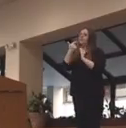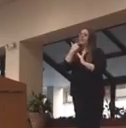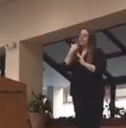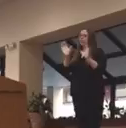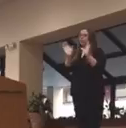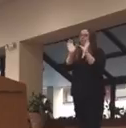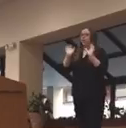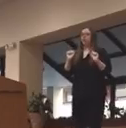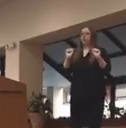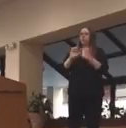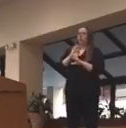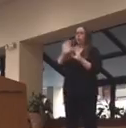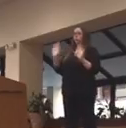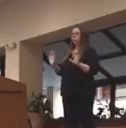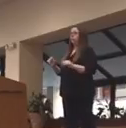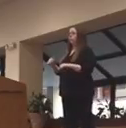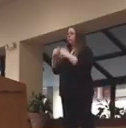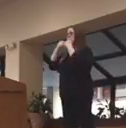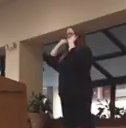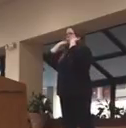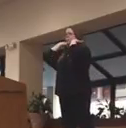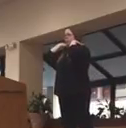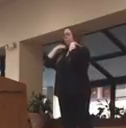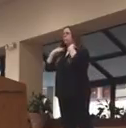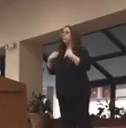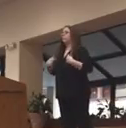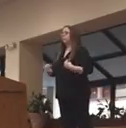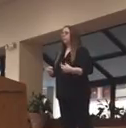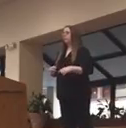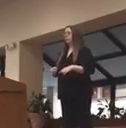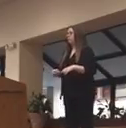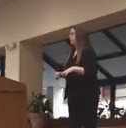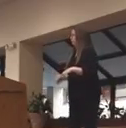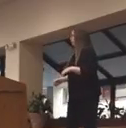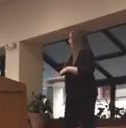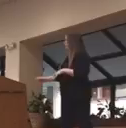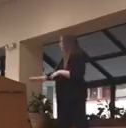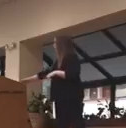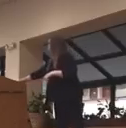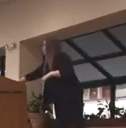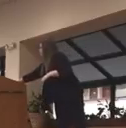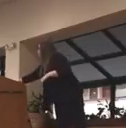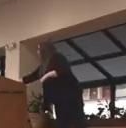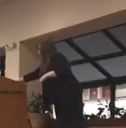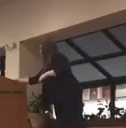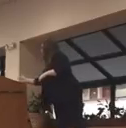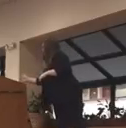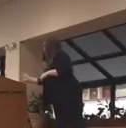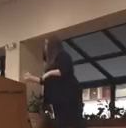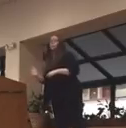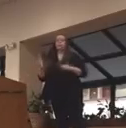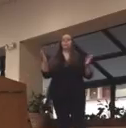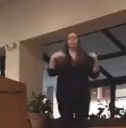Because of the way the law is written, and the fact that the word certification is in there, not another term.